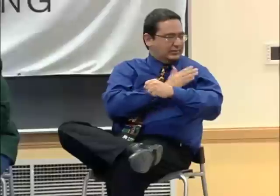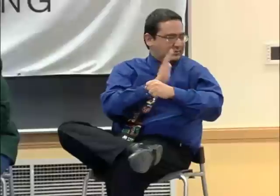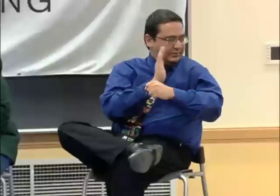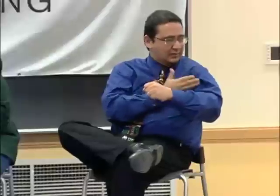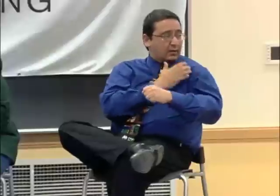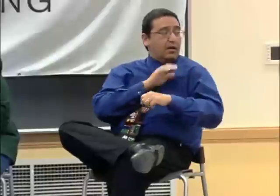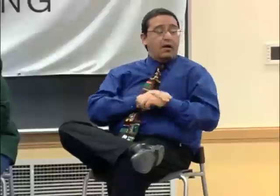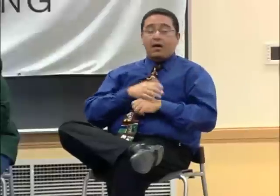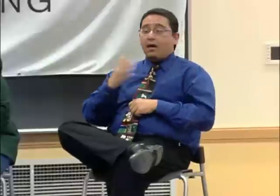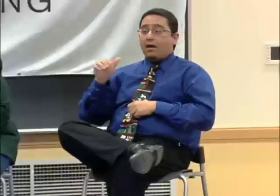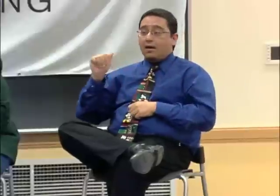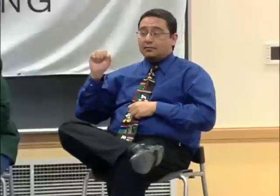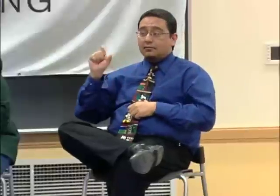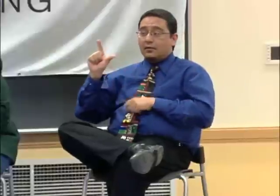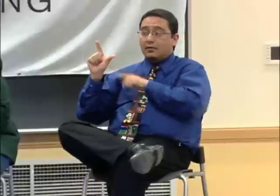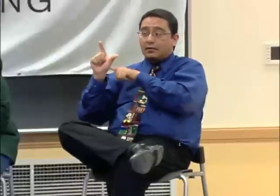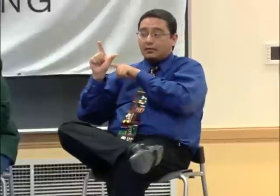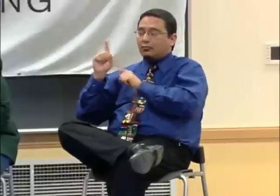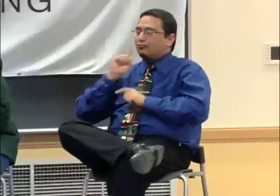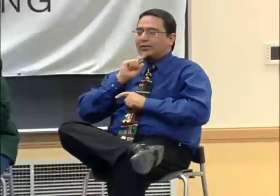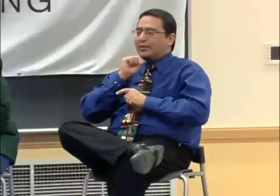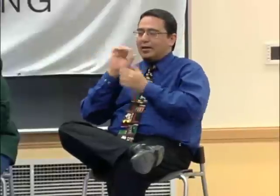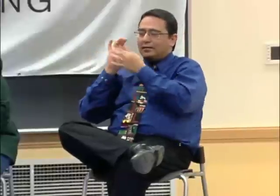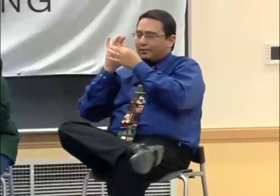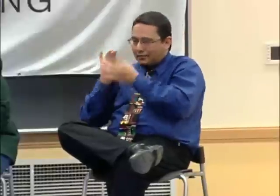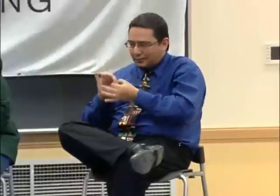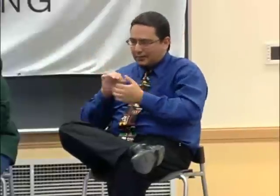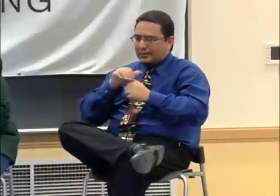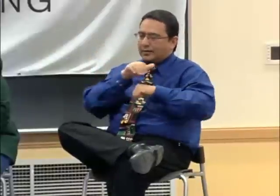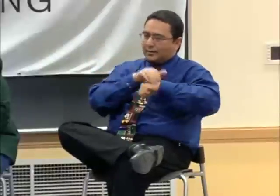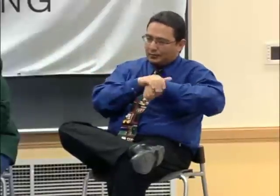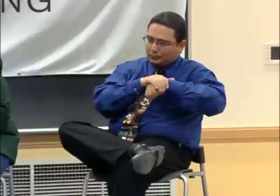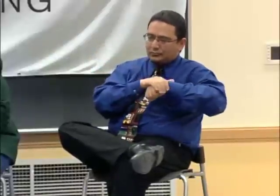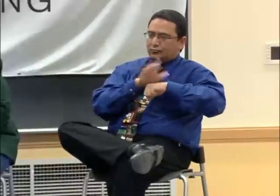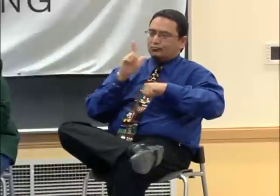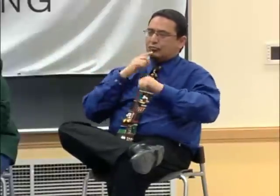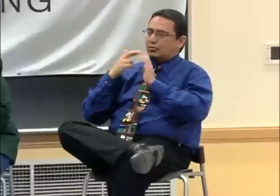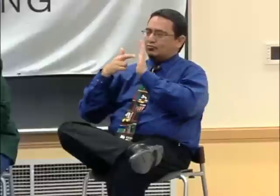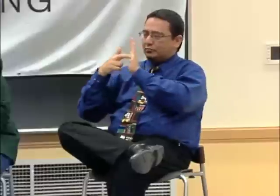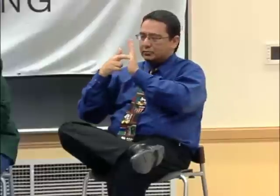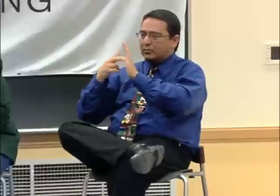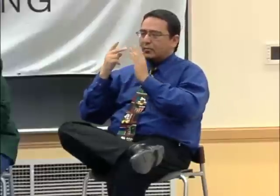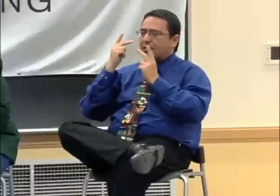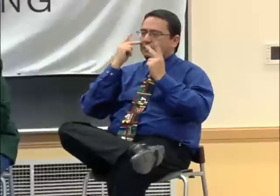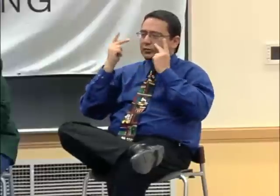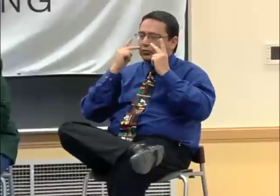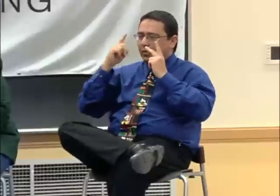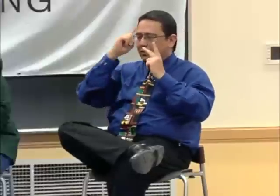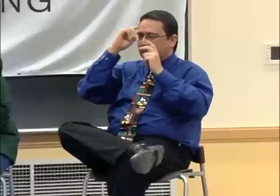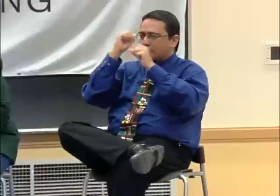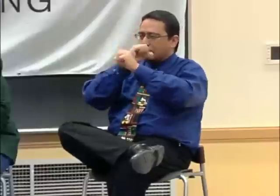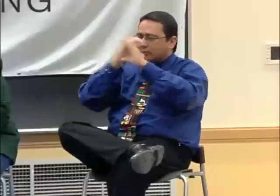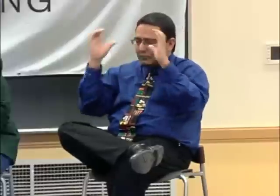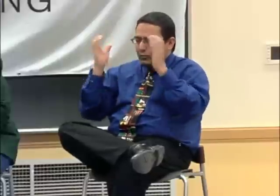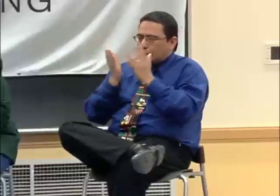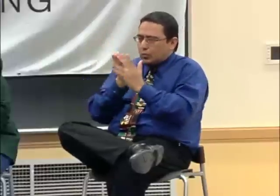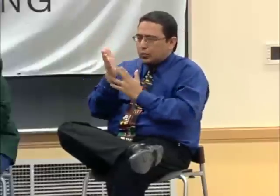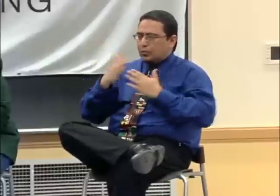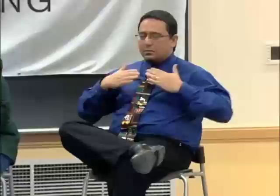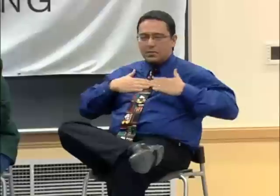music. In ASL, really, it's not related to the English word phrasing at all. It represents a